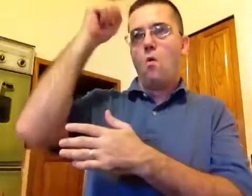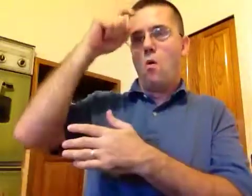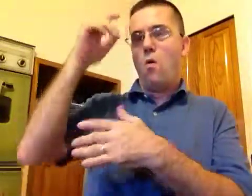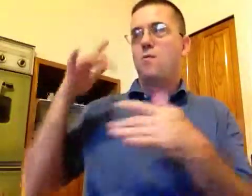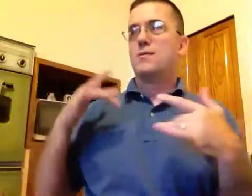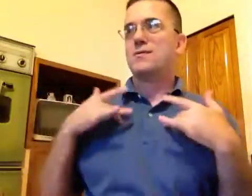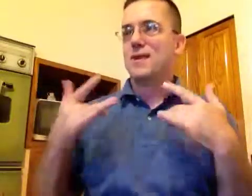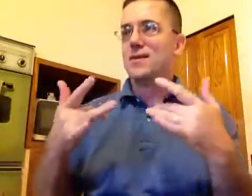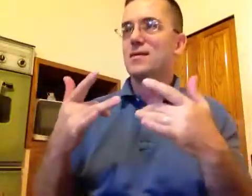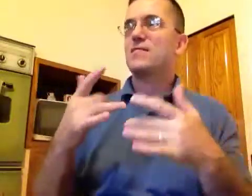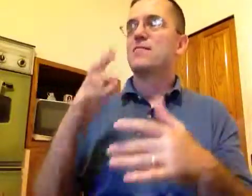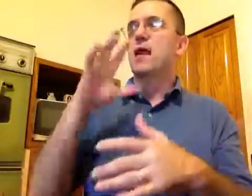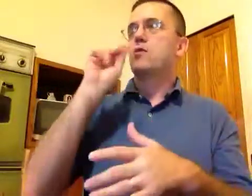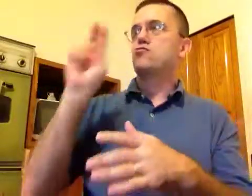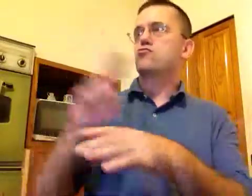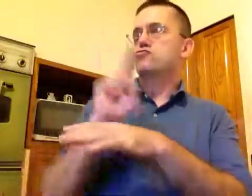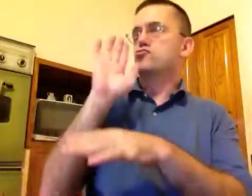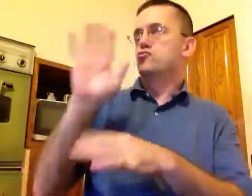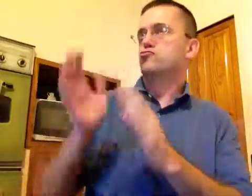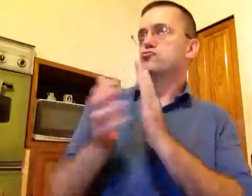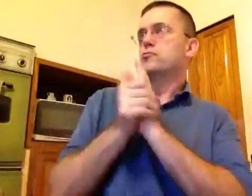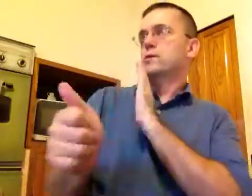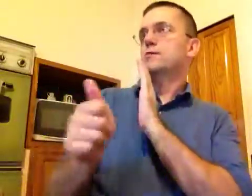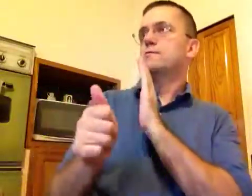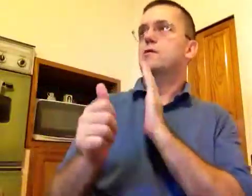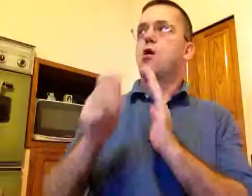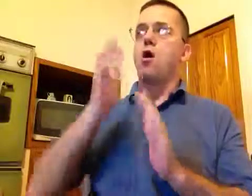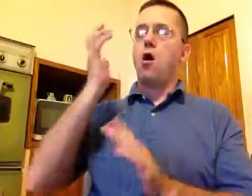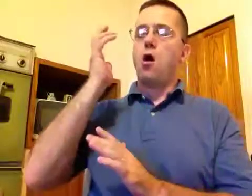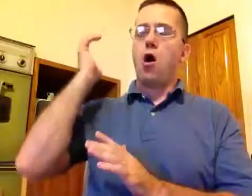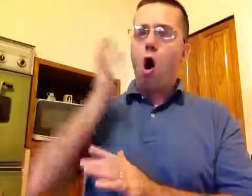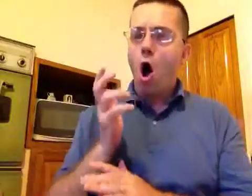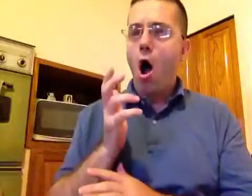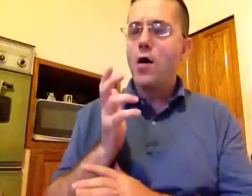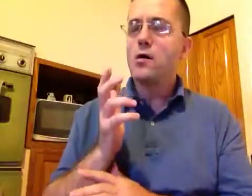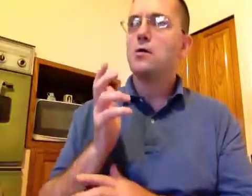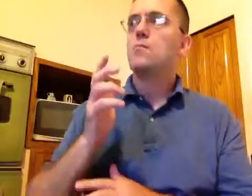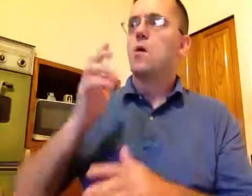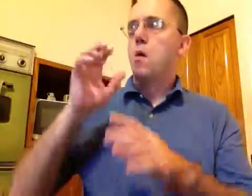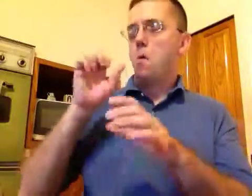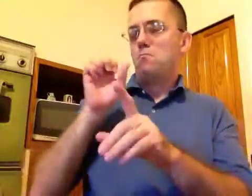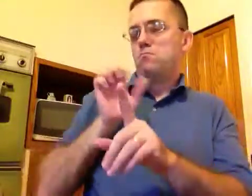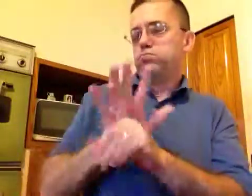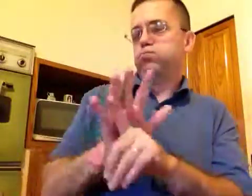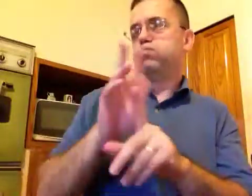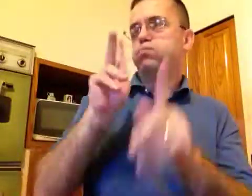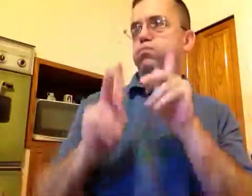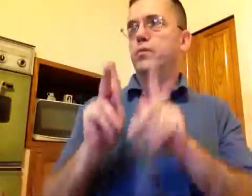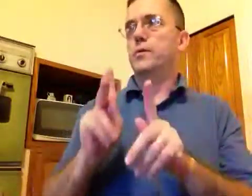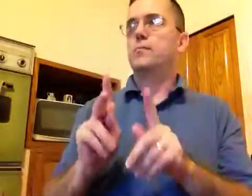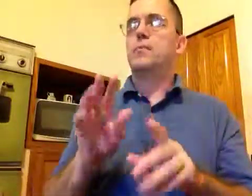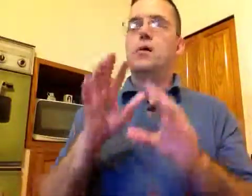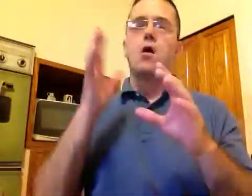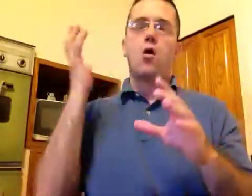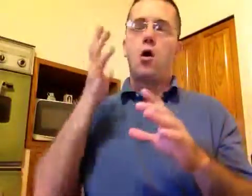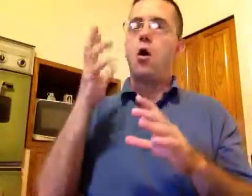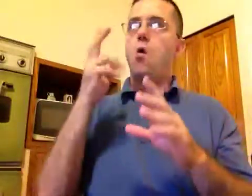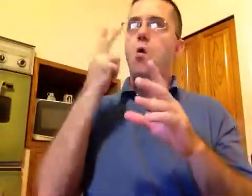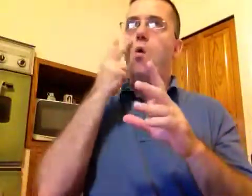just using your gifts, and it's just impacting people, and it's just a blessing to watch this happen. Thank